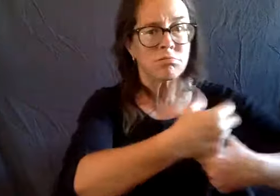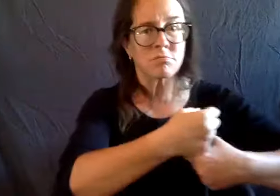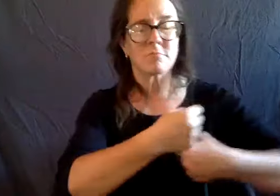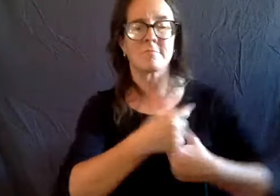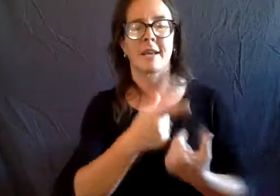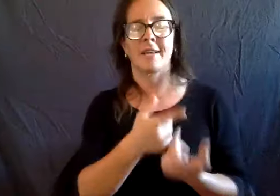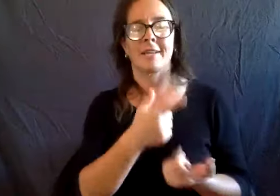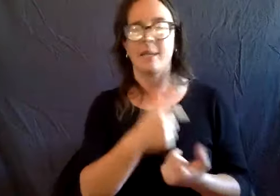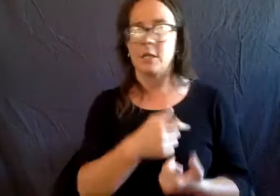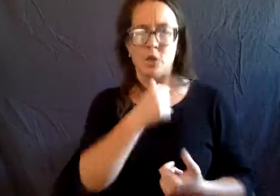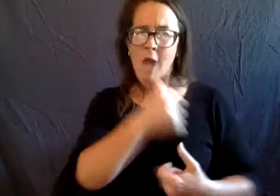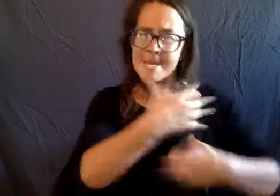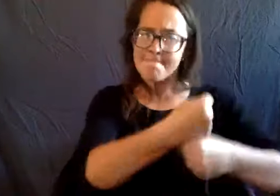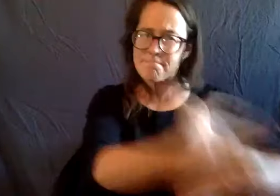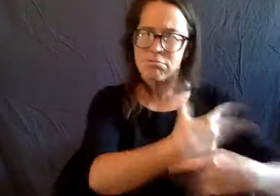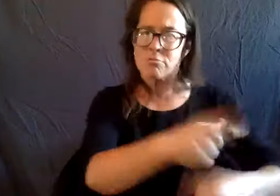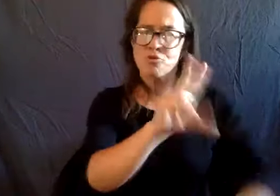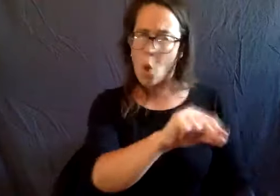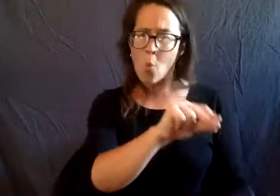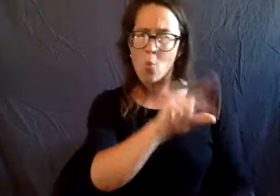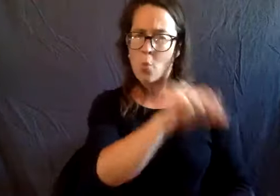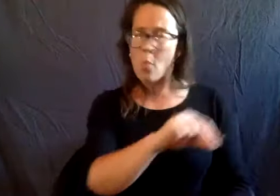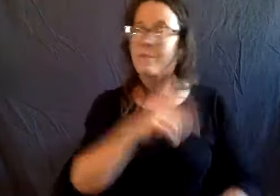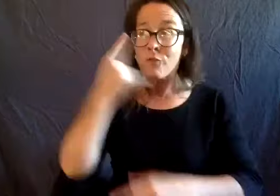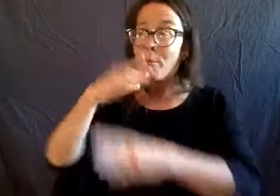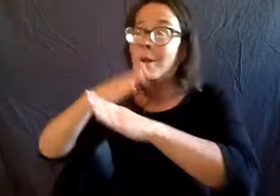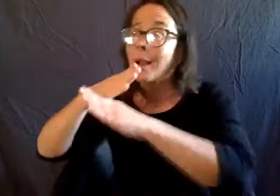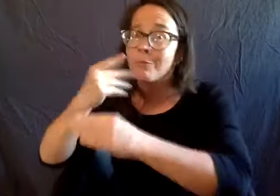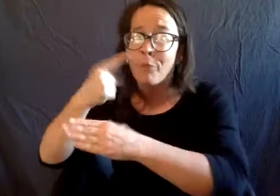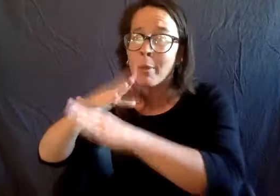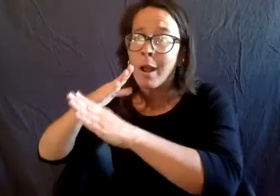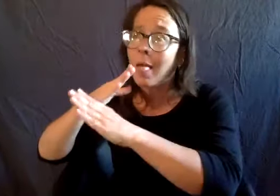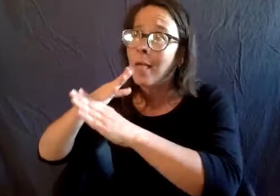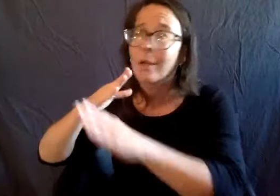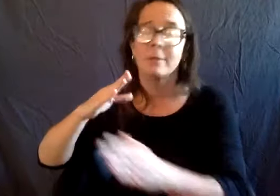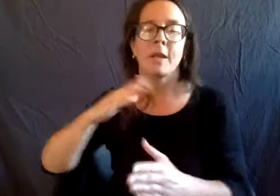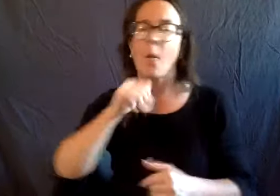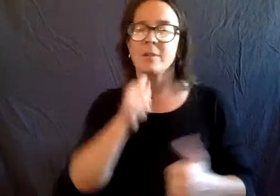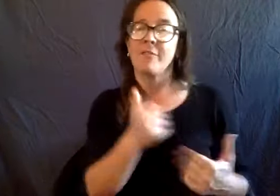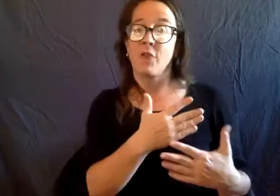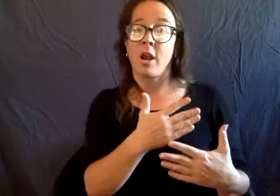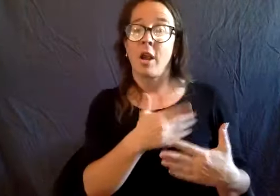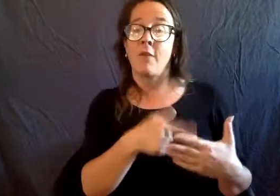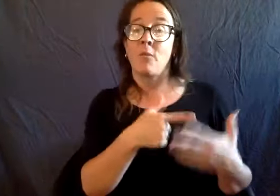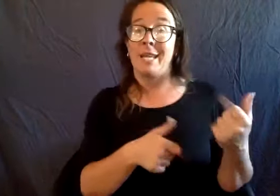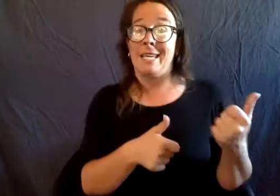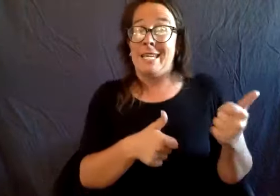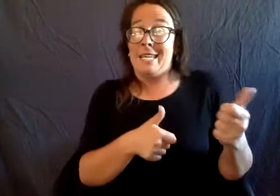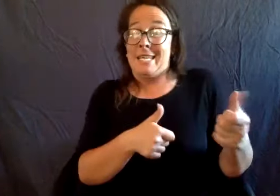And he goes, just for protection. And I said, you're not getting a gun. He goes, just for protection. I said, you're not getting a gun. And it wasn't that I was afraid of what he would do.